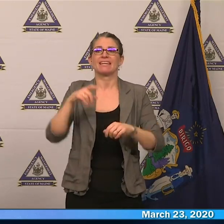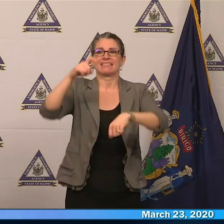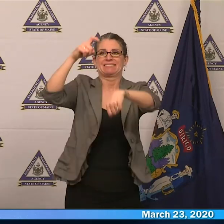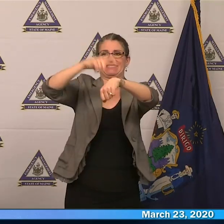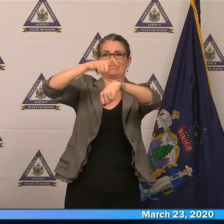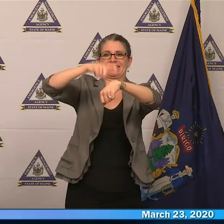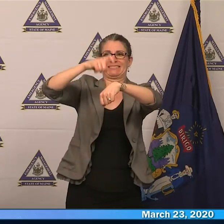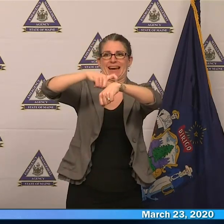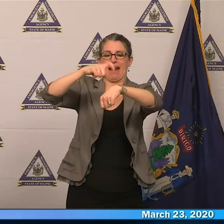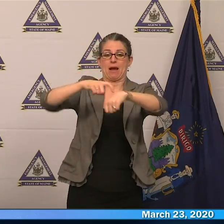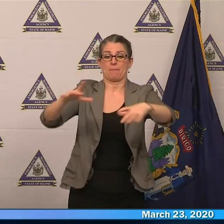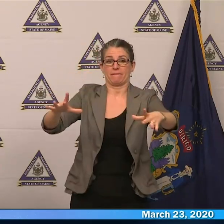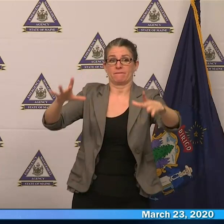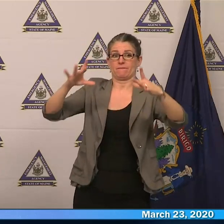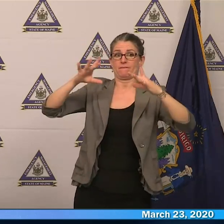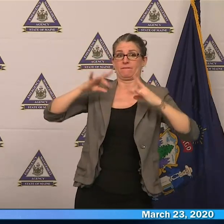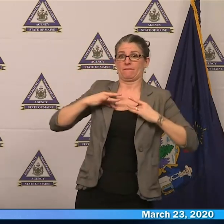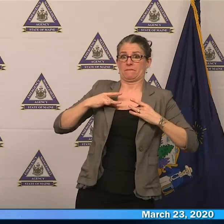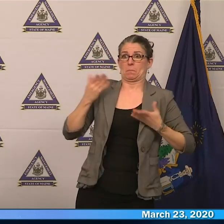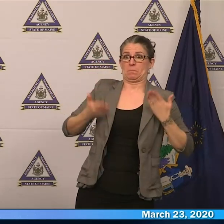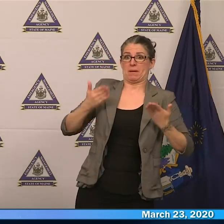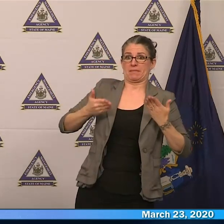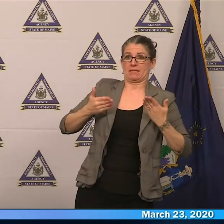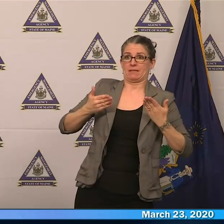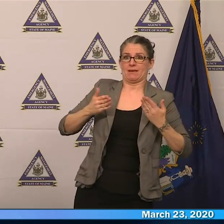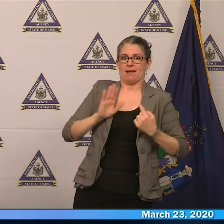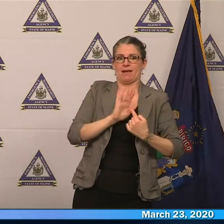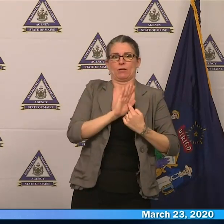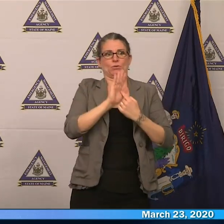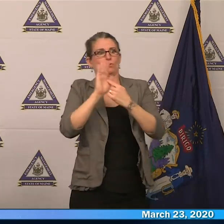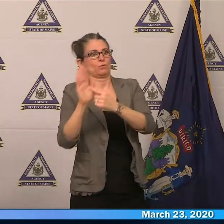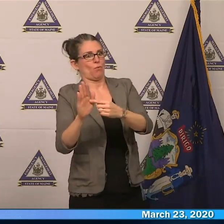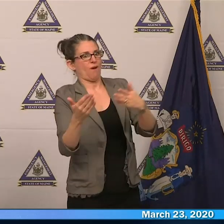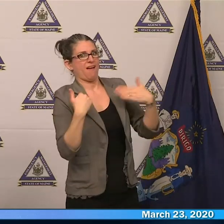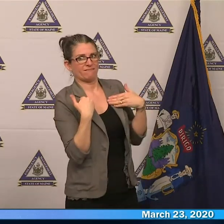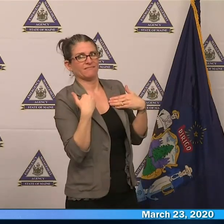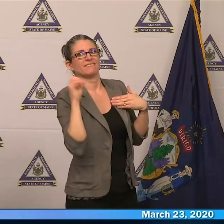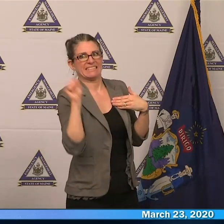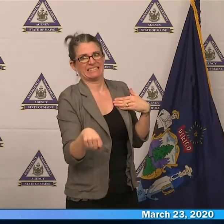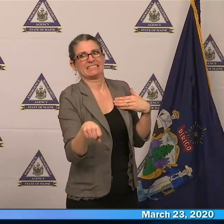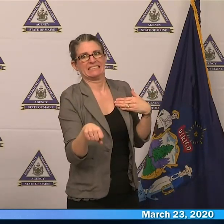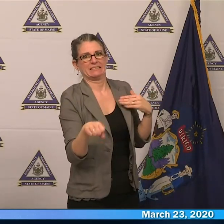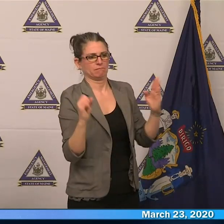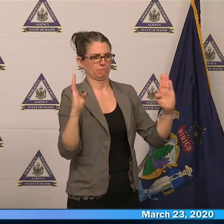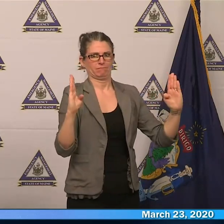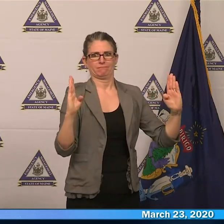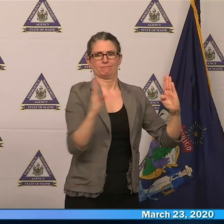start developing symptoms. And as a result of that, with coronavirus, it can be anywhere from